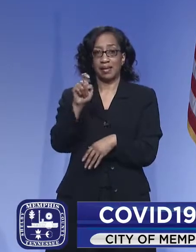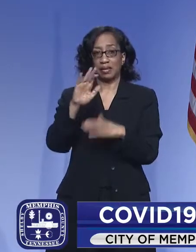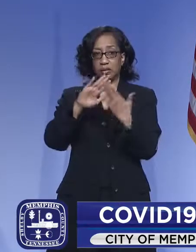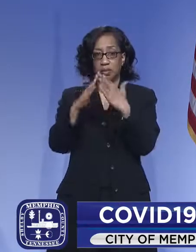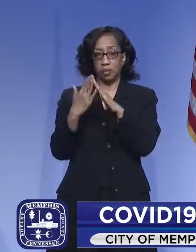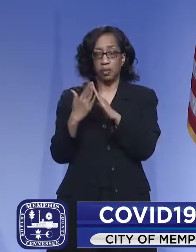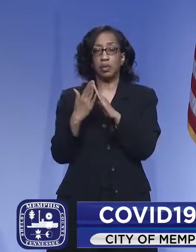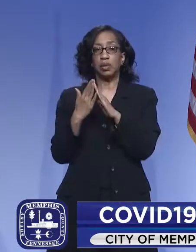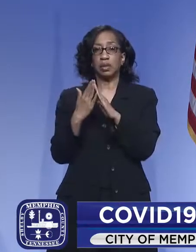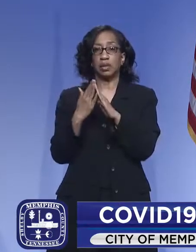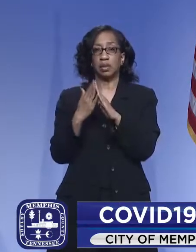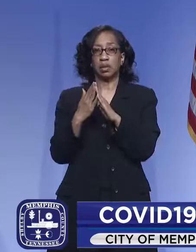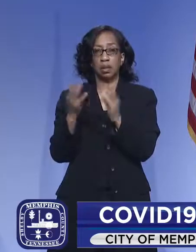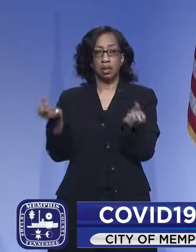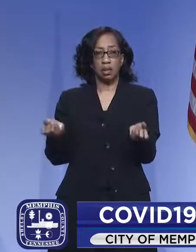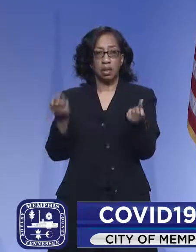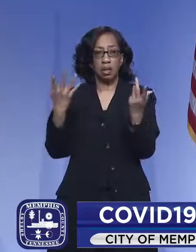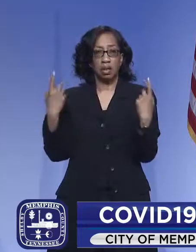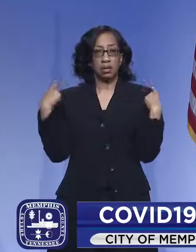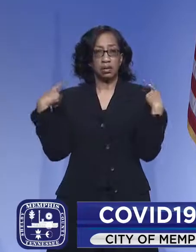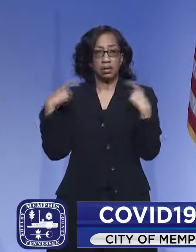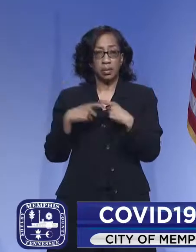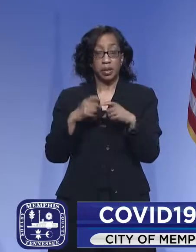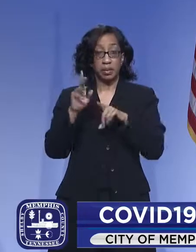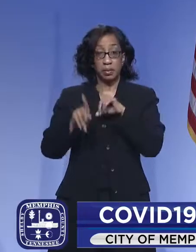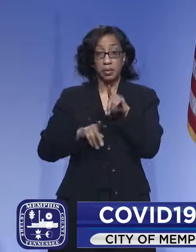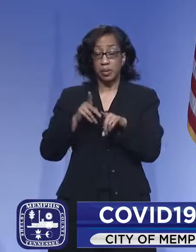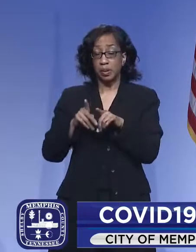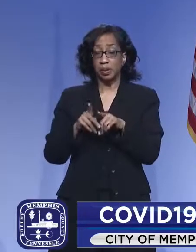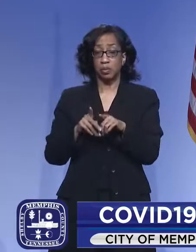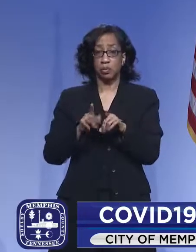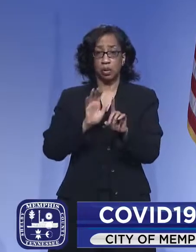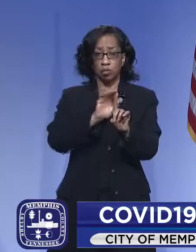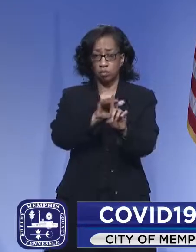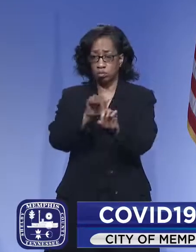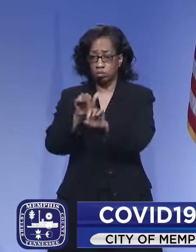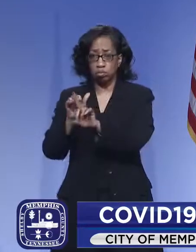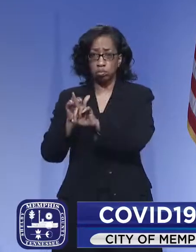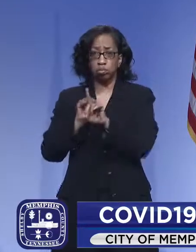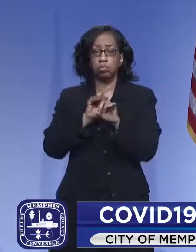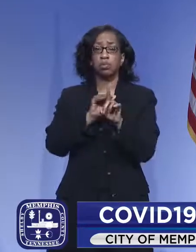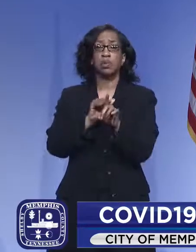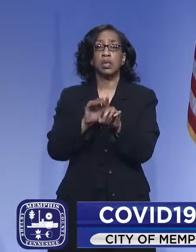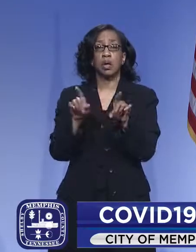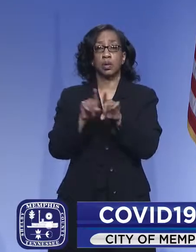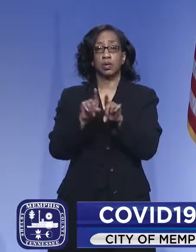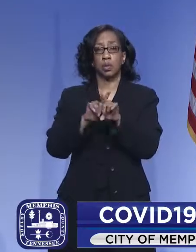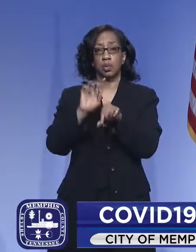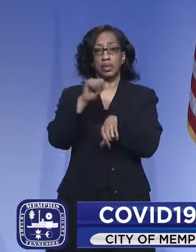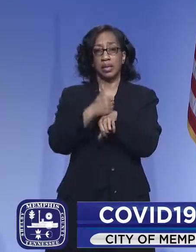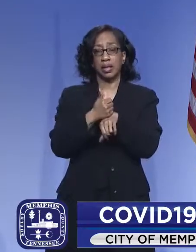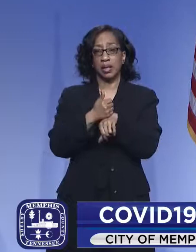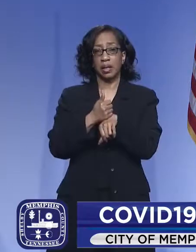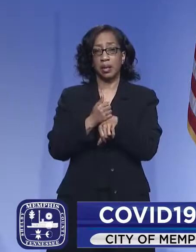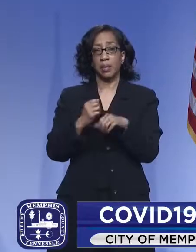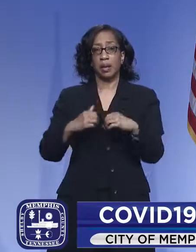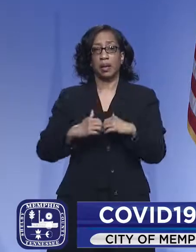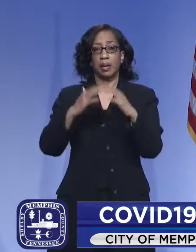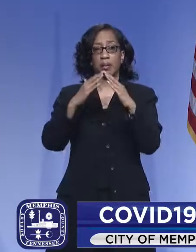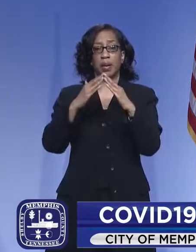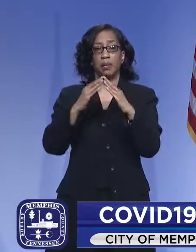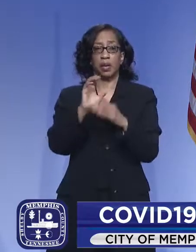heavily Hispanic congregation so that we can get the message out that way. And we're actually hosting a pop-up site with one of those